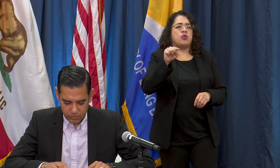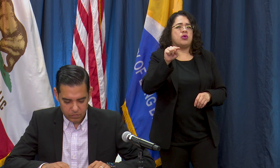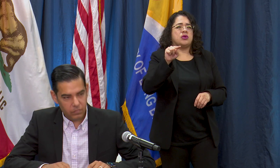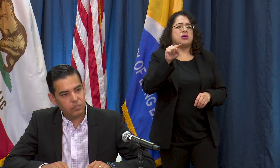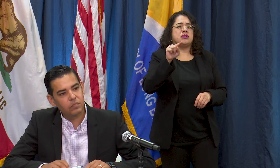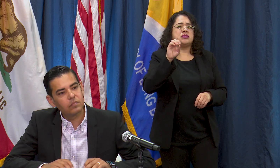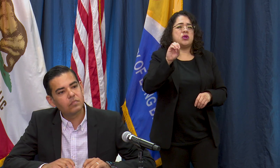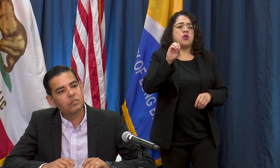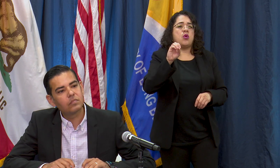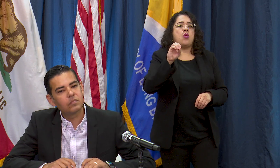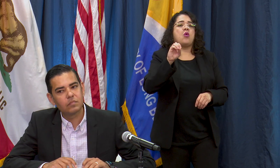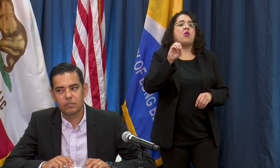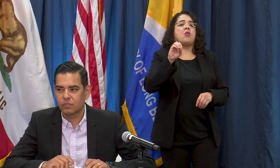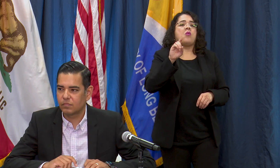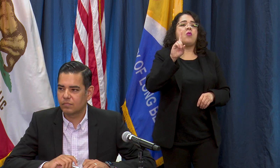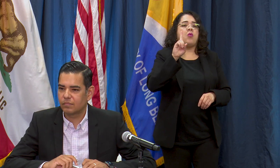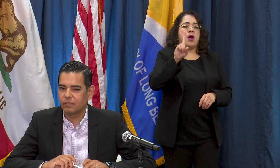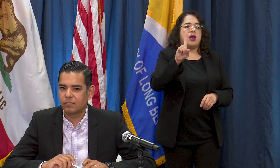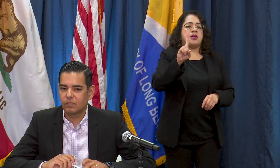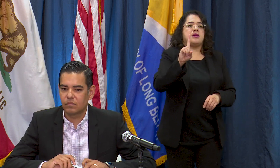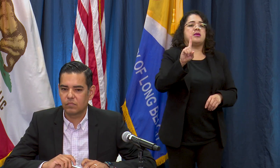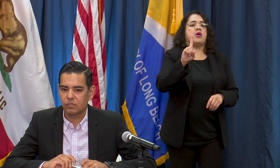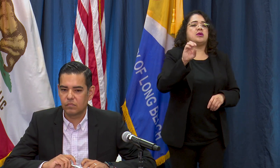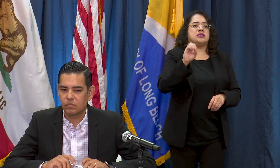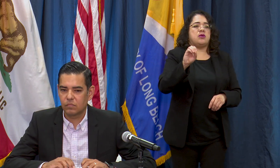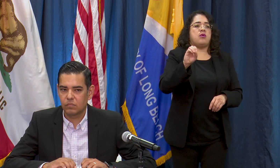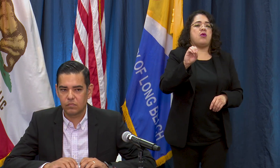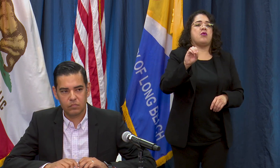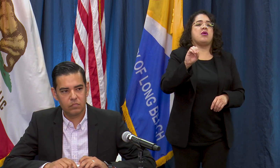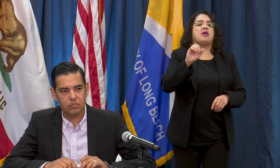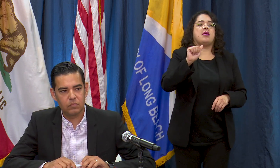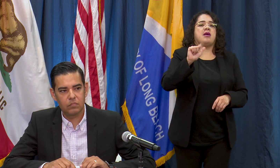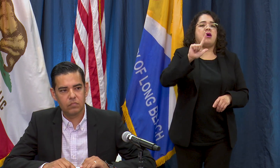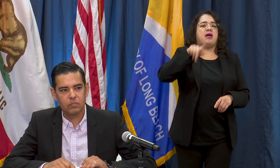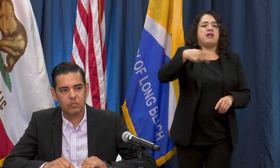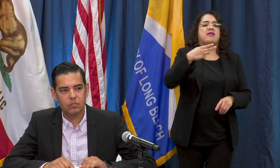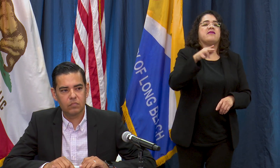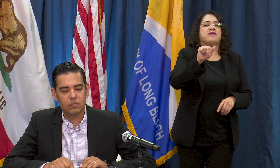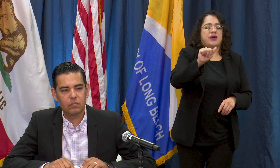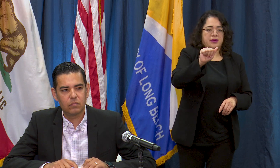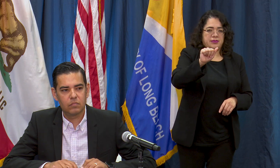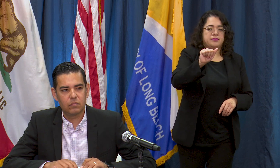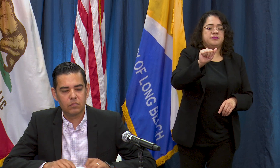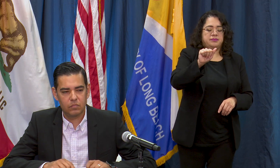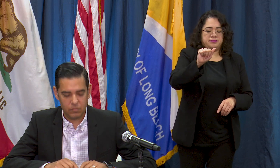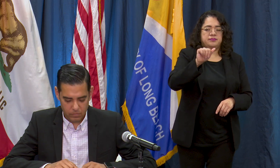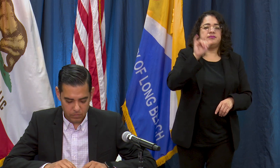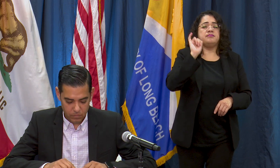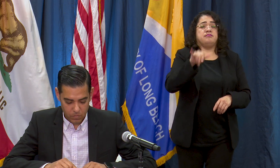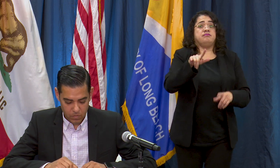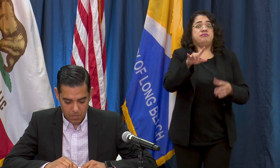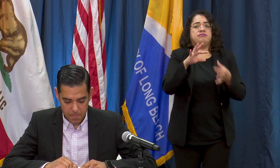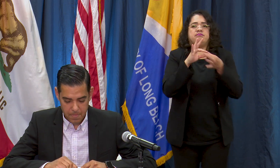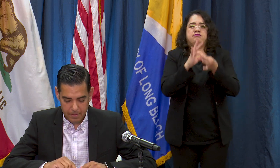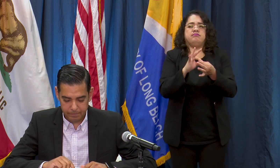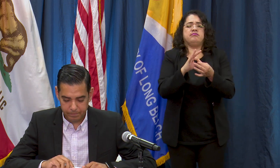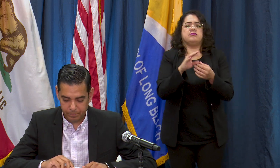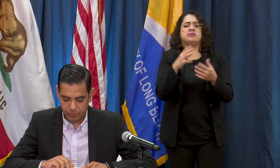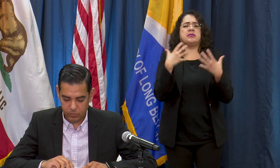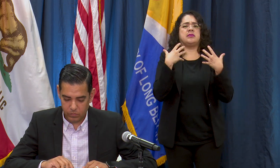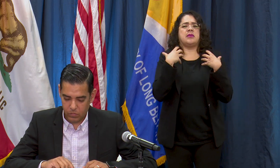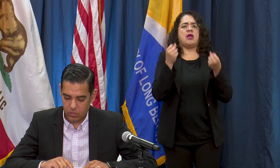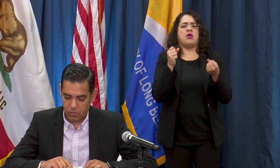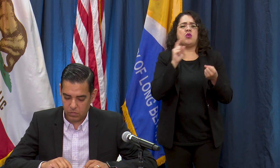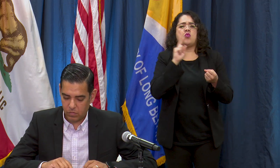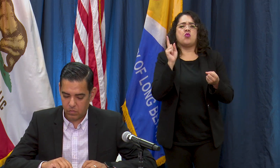120.010 alpha. And that temporarily allows for civil, administrative, and or criminal enforcement to the health order. So those that are asking questions about what gives you the